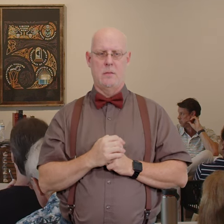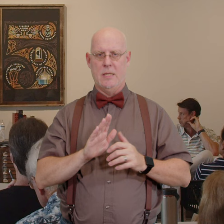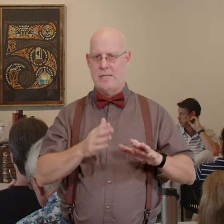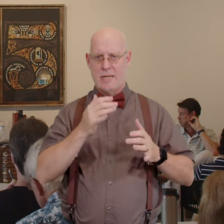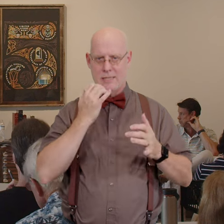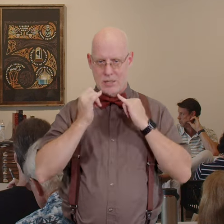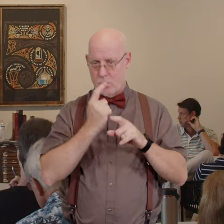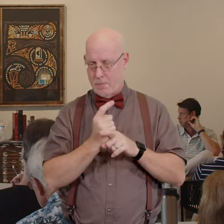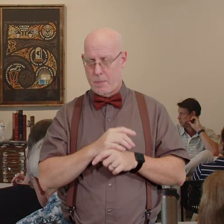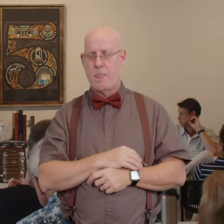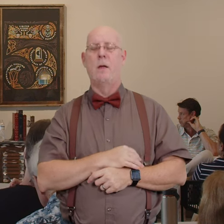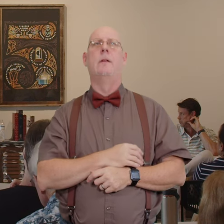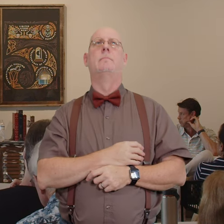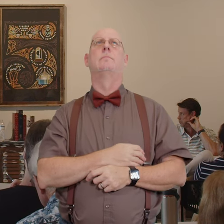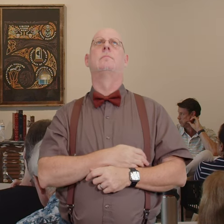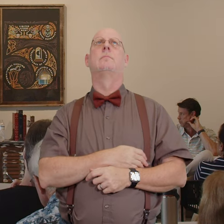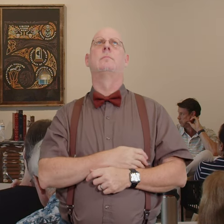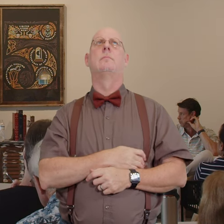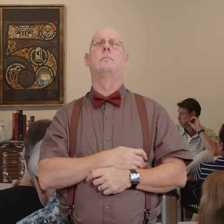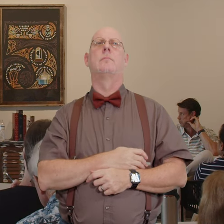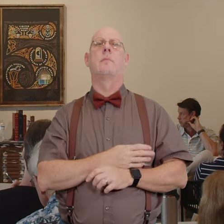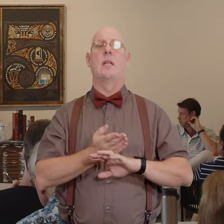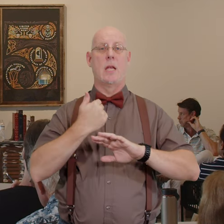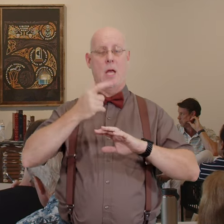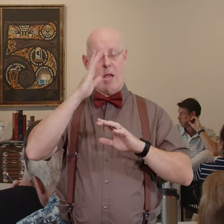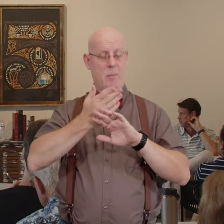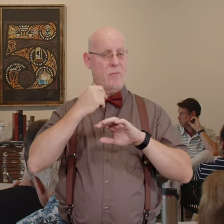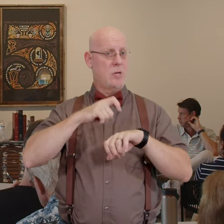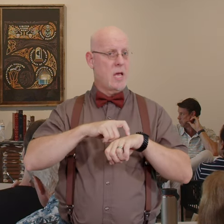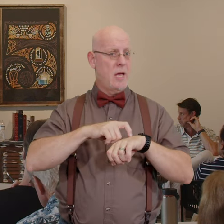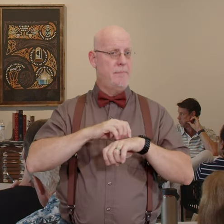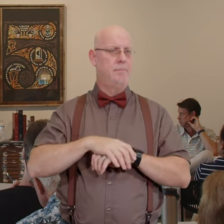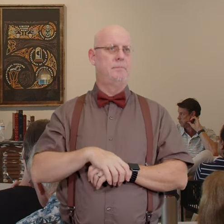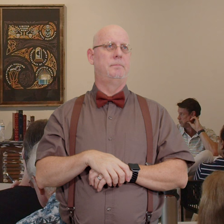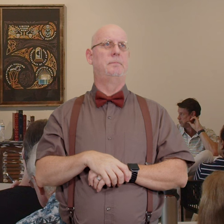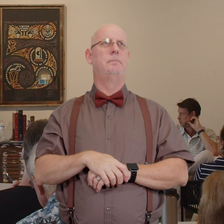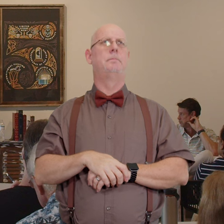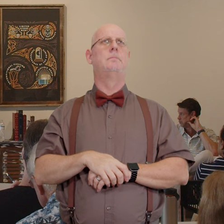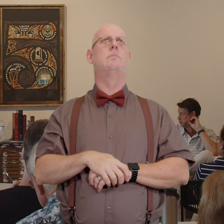dead in sin, right? God, before time,